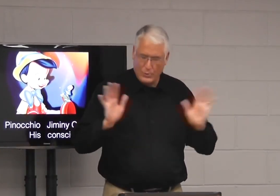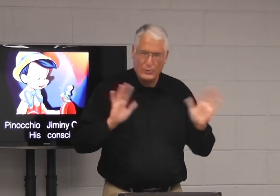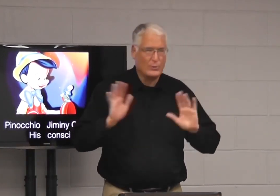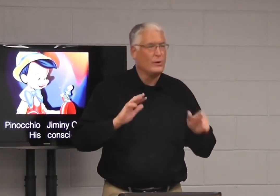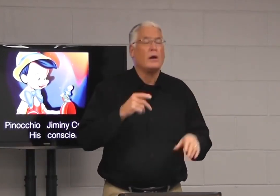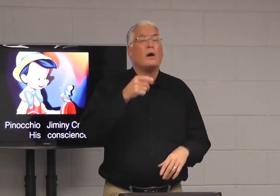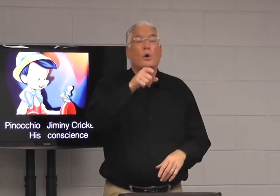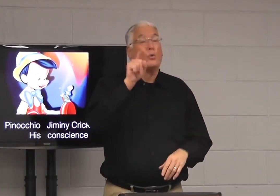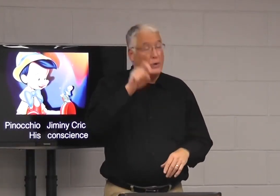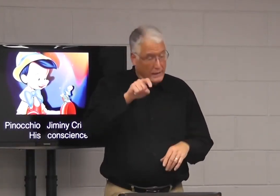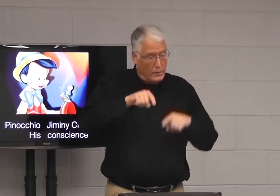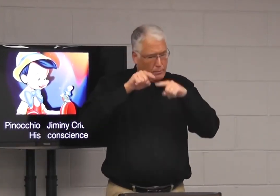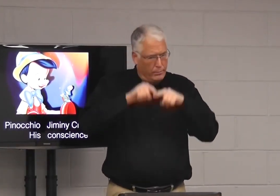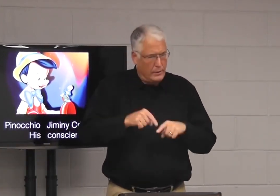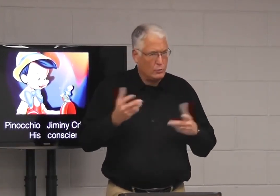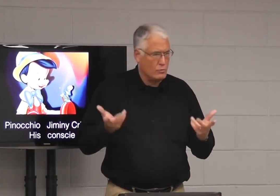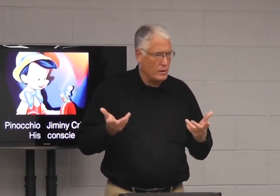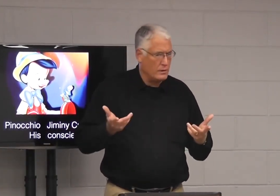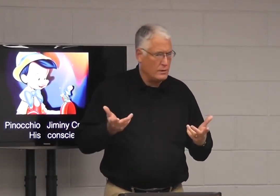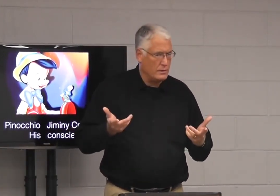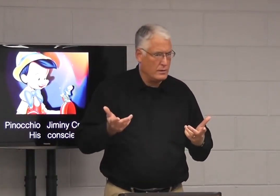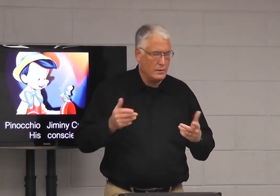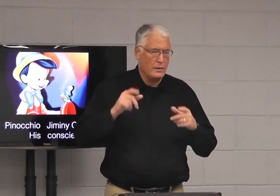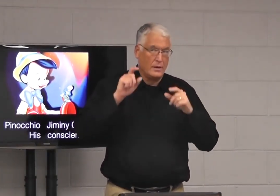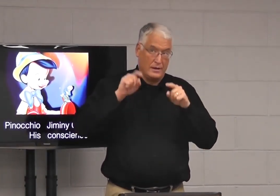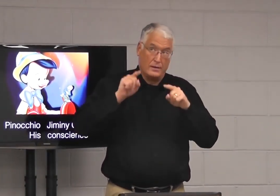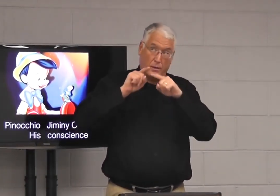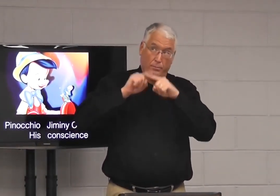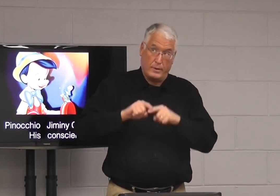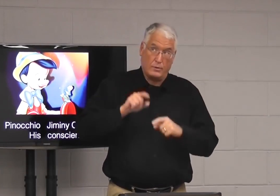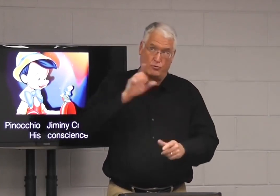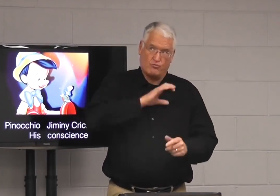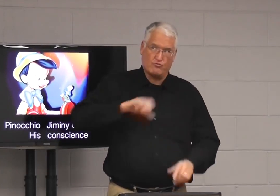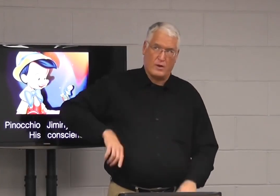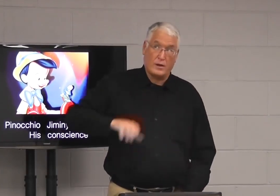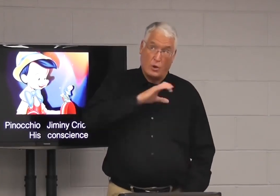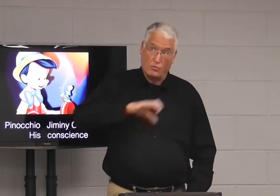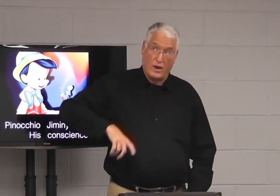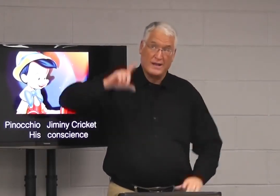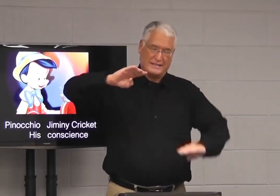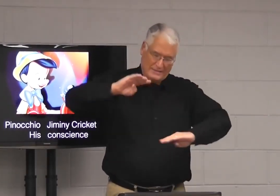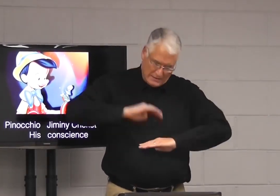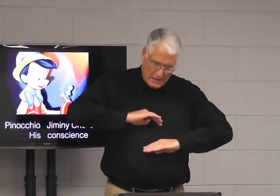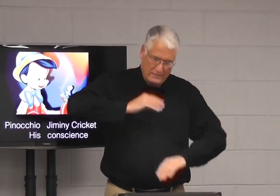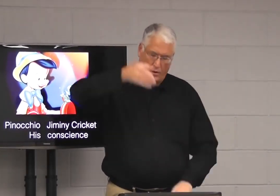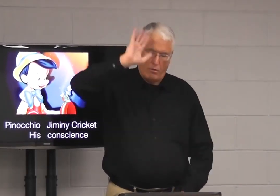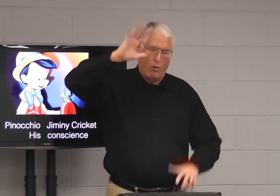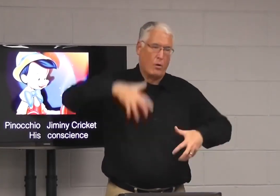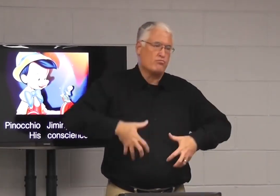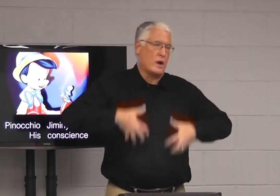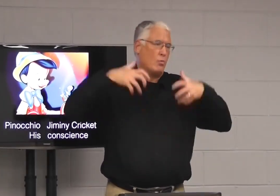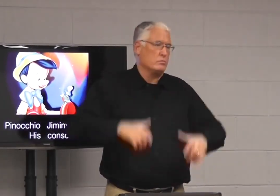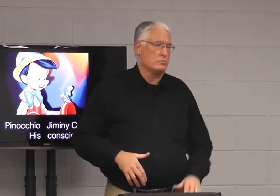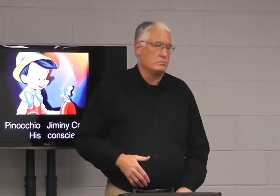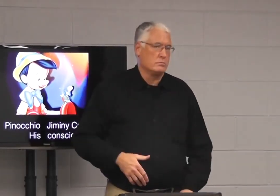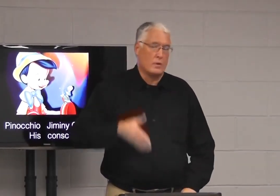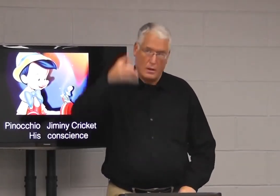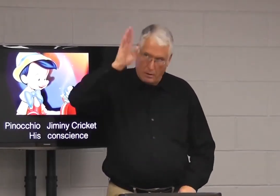not. You need to depend on what? You need to depend on Christ and satisfy